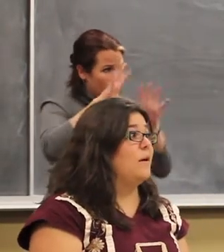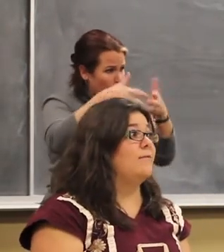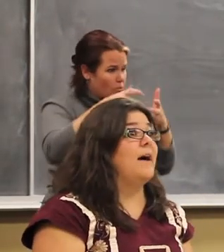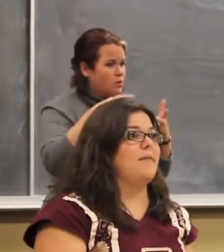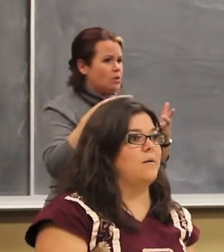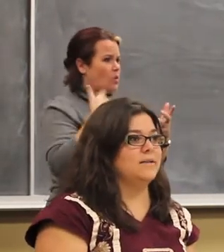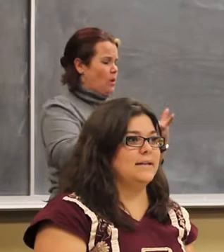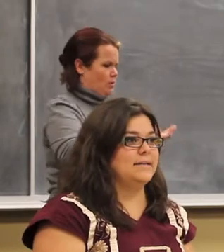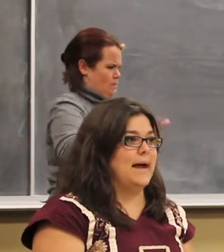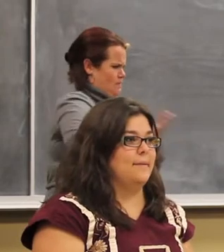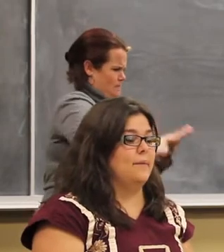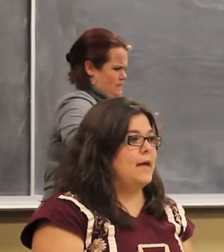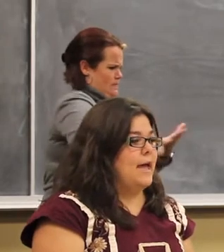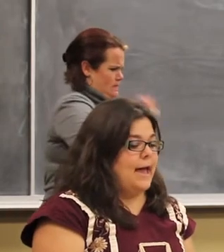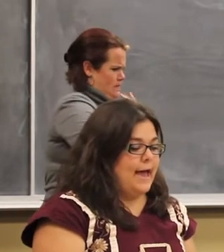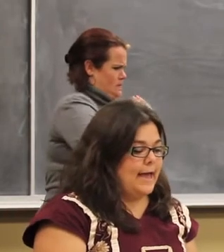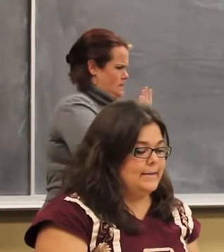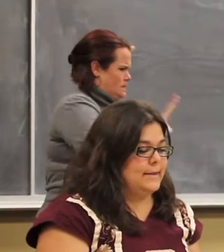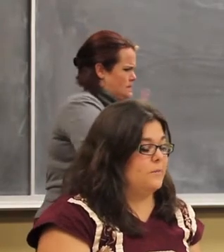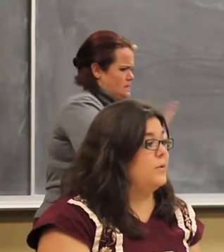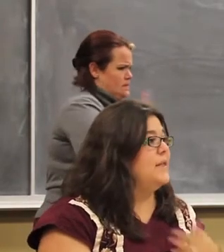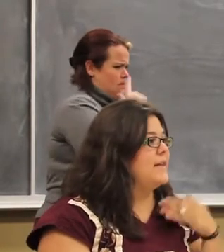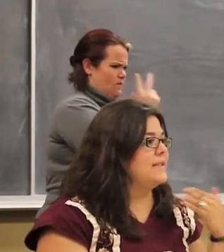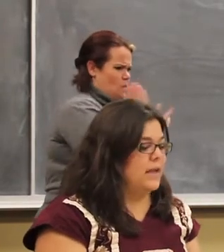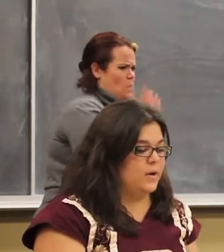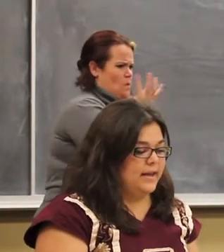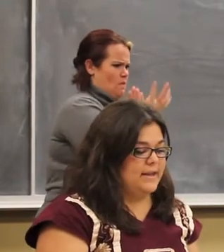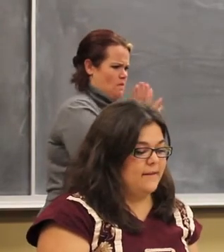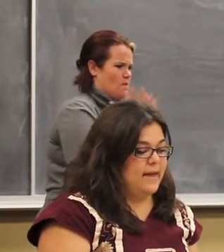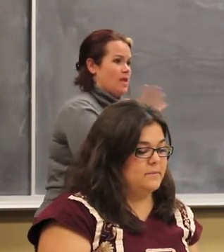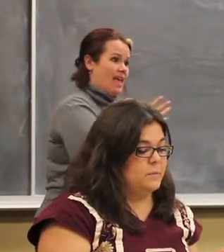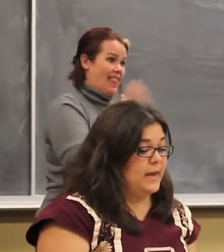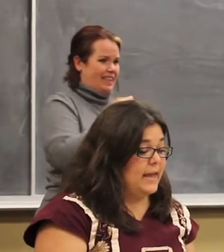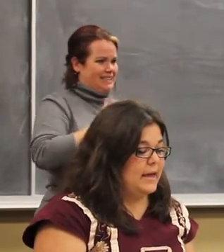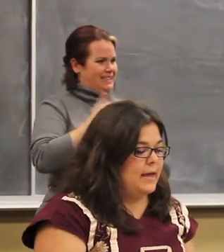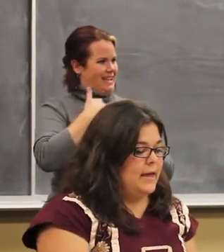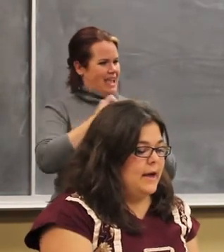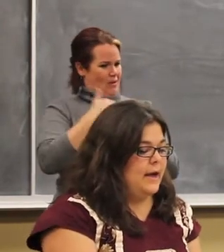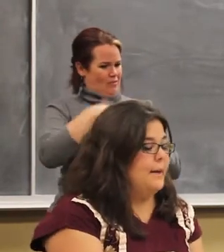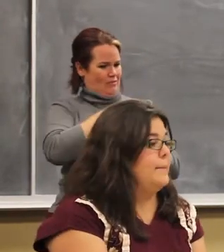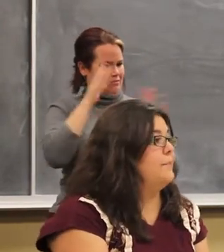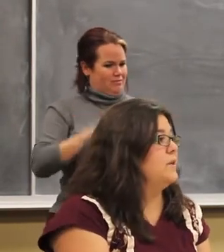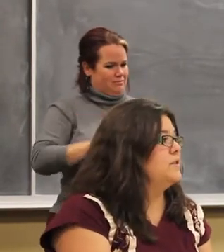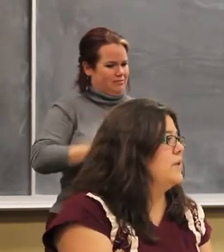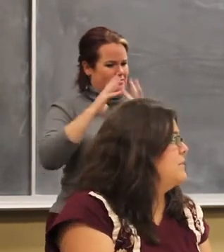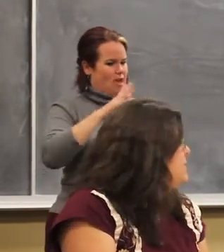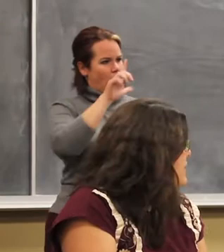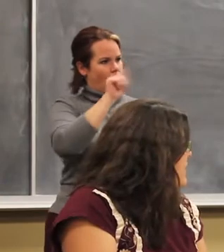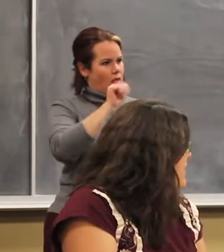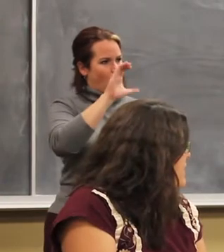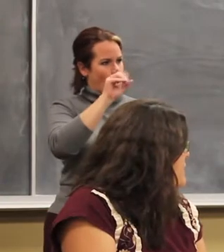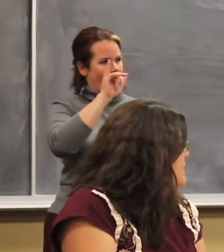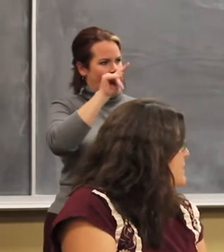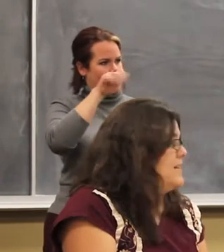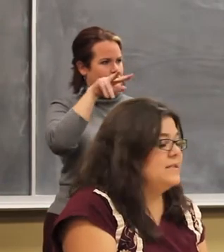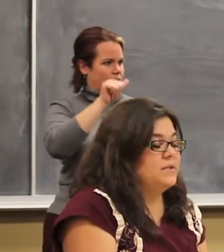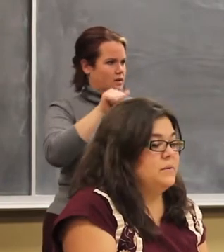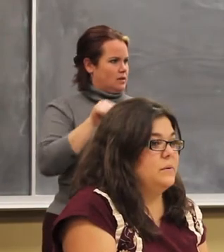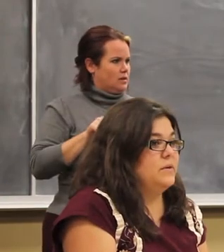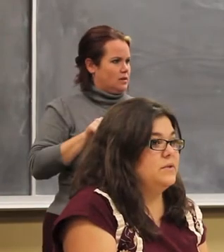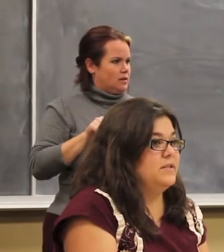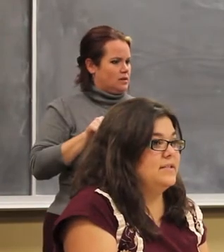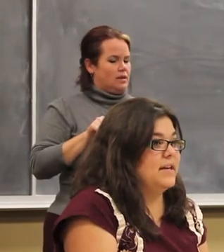like 4 or 5 hours at a time. And really, that's how La Colectiva came to be. So there was really no other